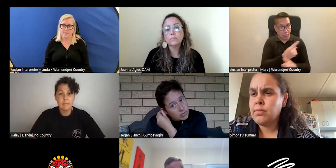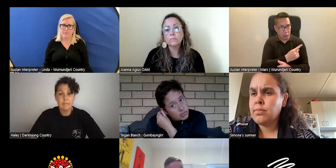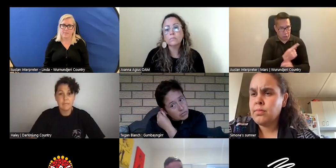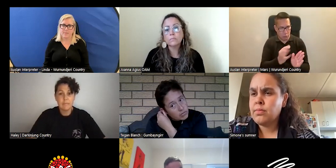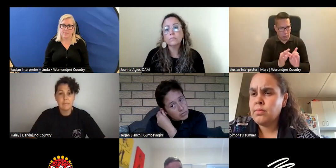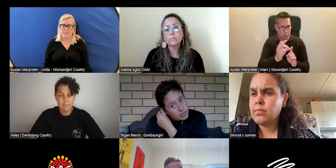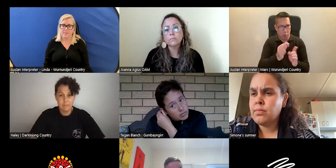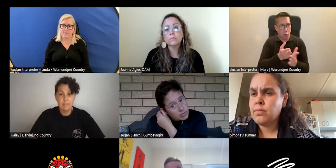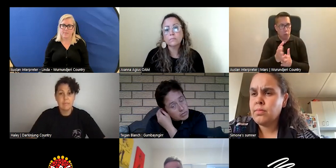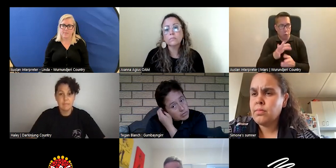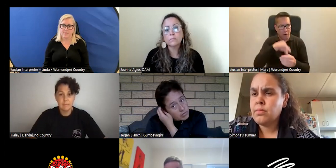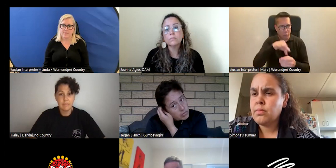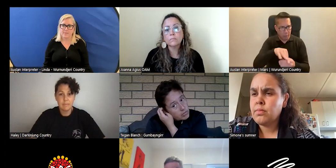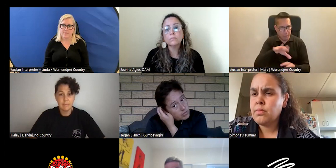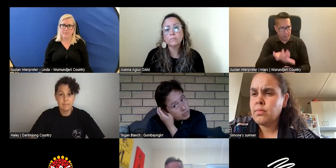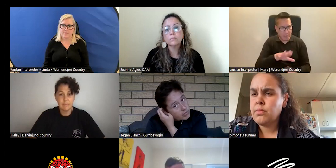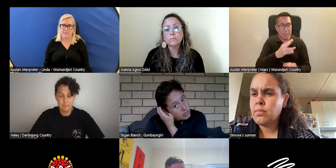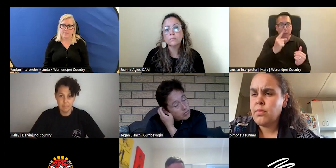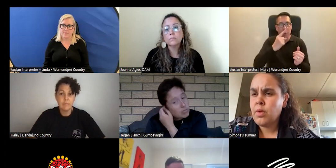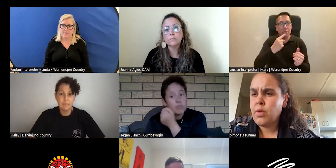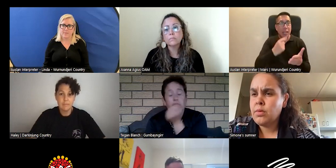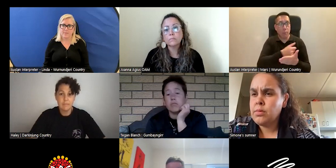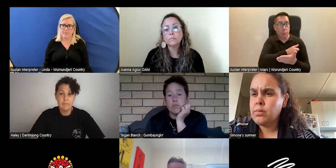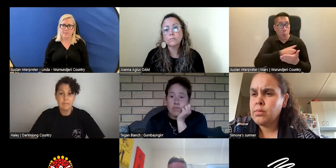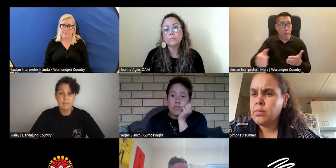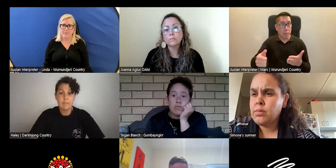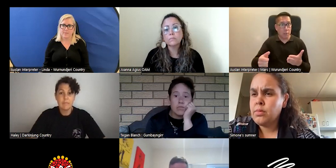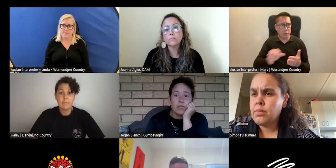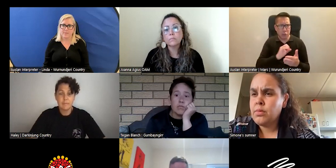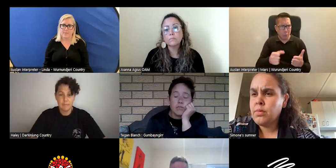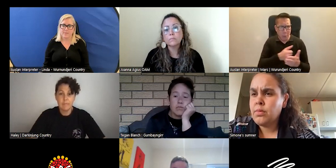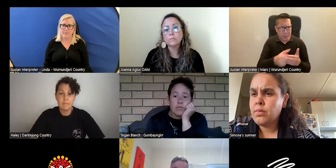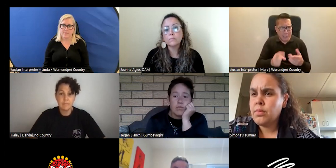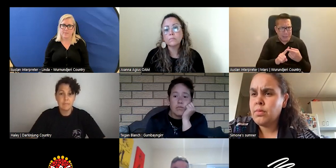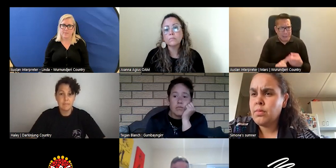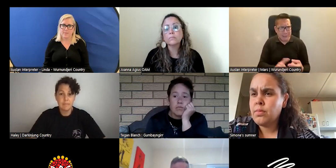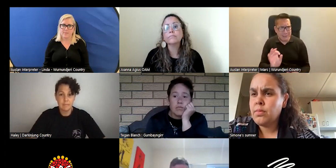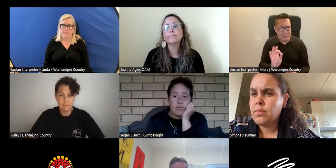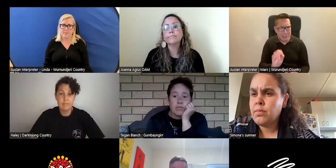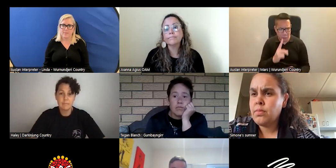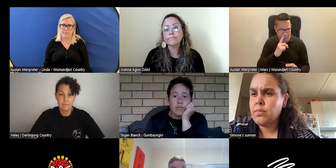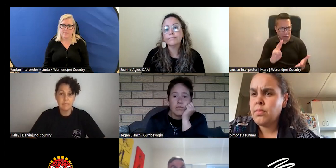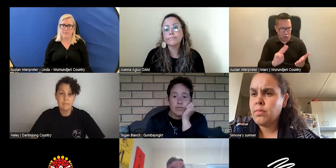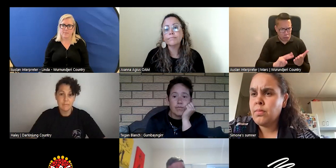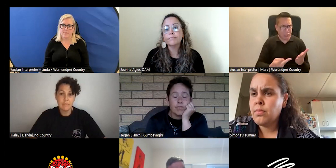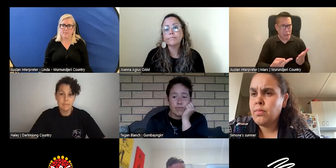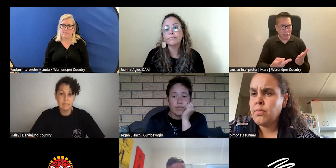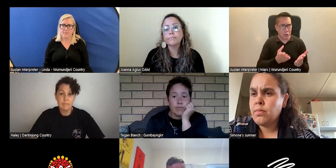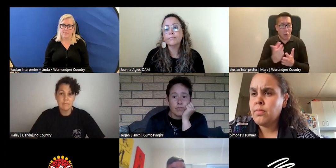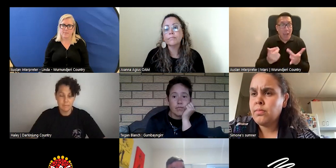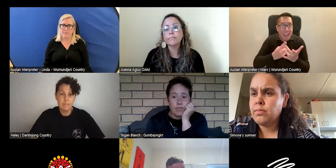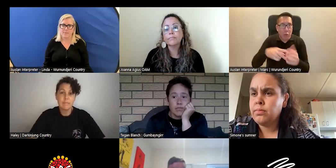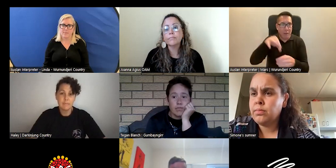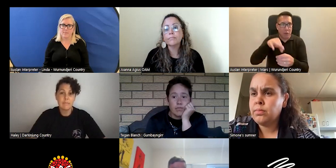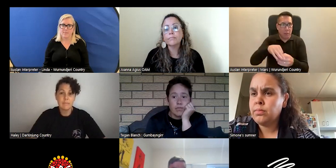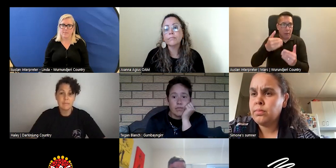what that also means is, because some people say it's permanent, it's not permanent. We can change that through another referendum if we want to